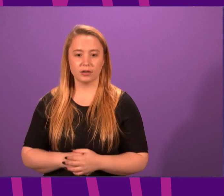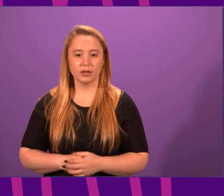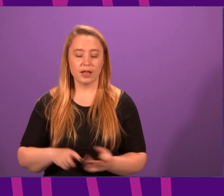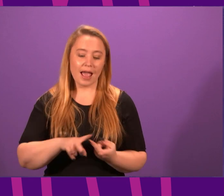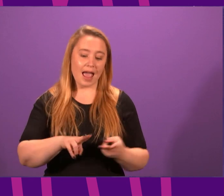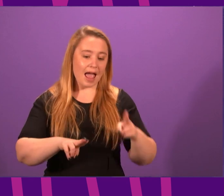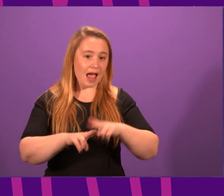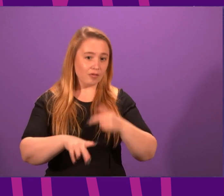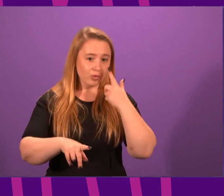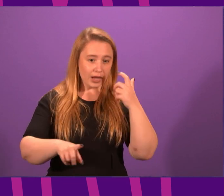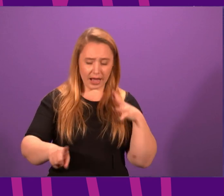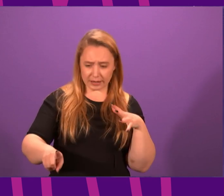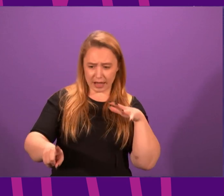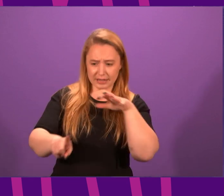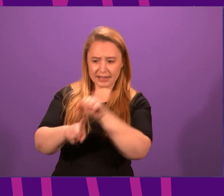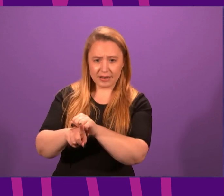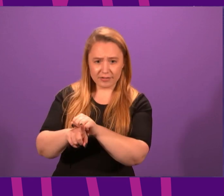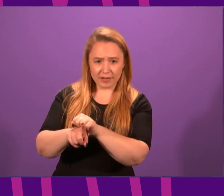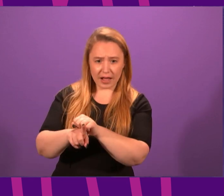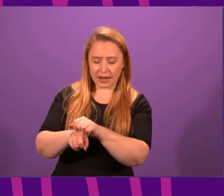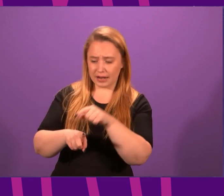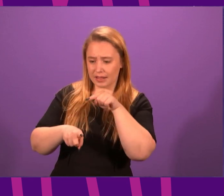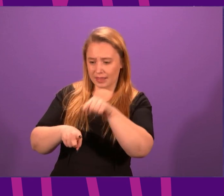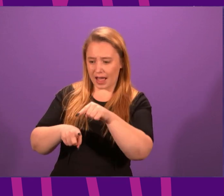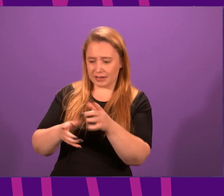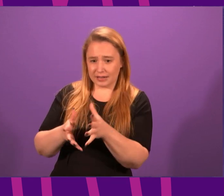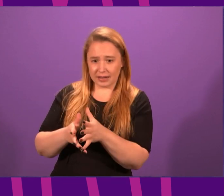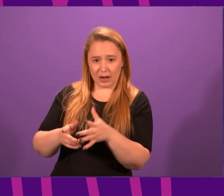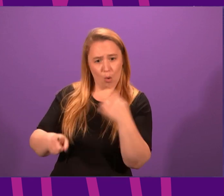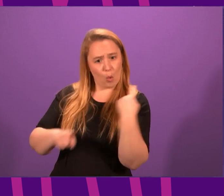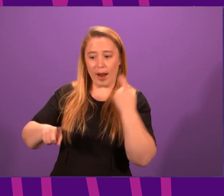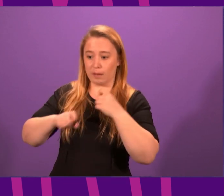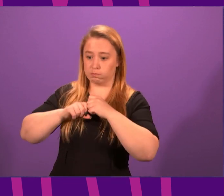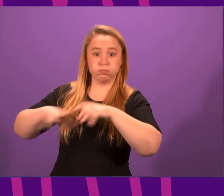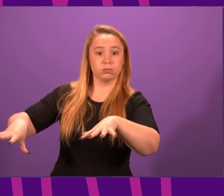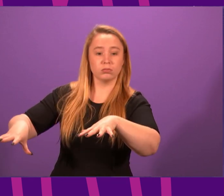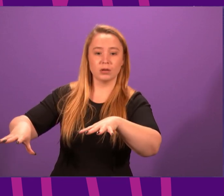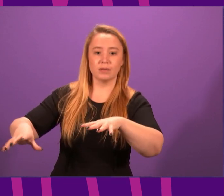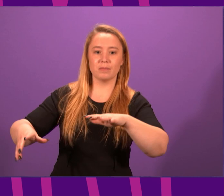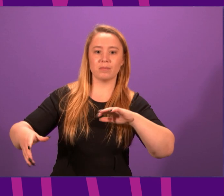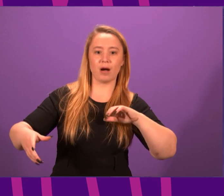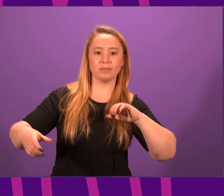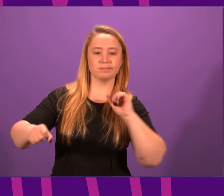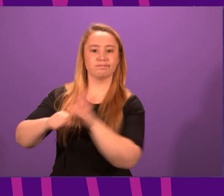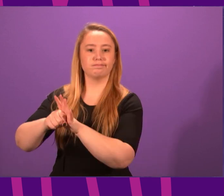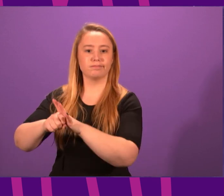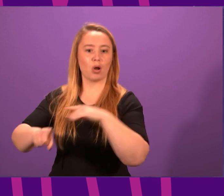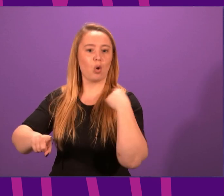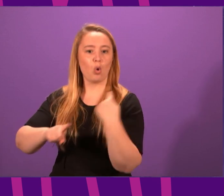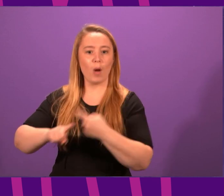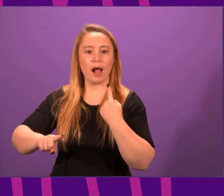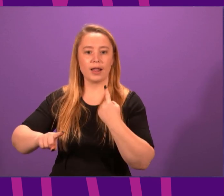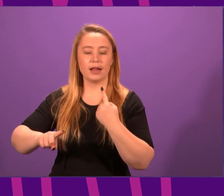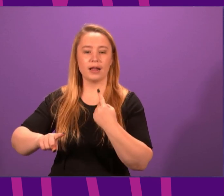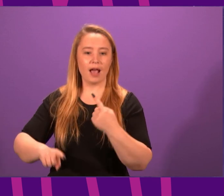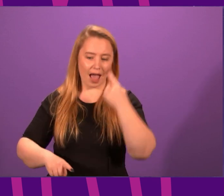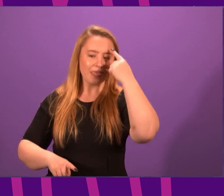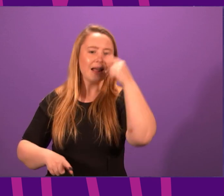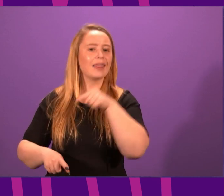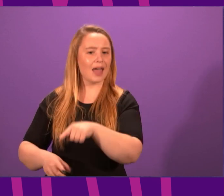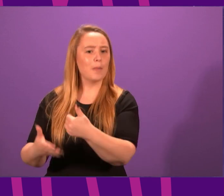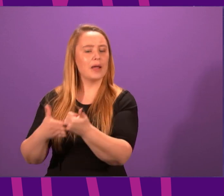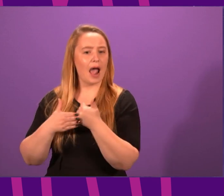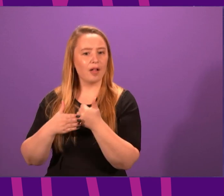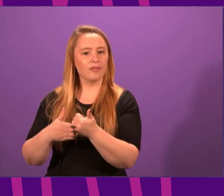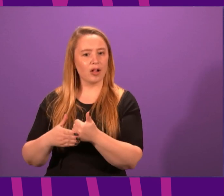quickly the super spreading situations and intervene very quickly, then I think that would be helpful.